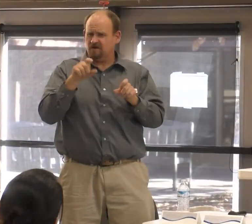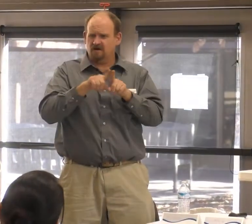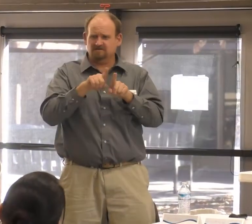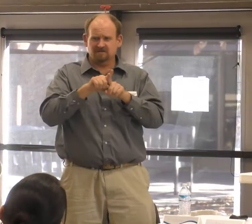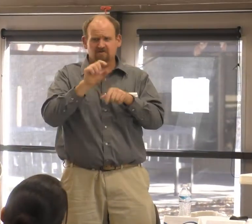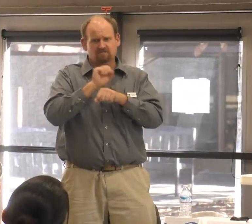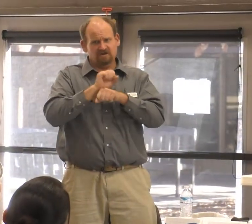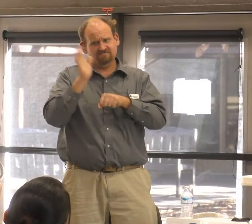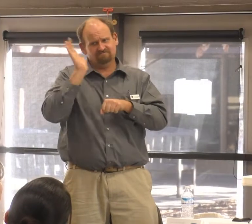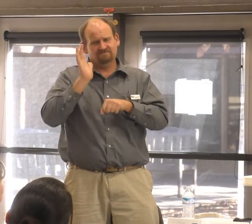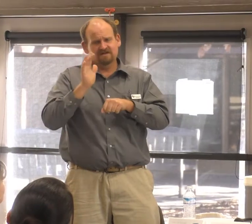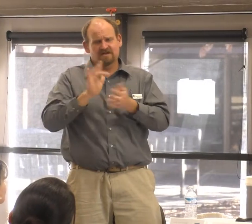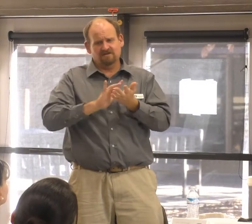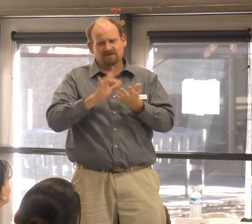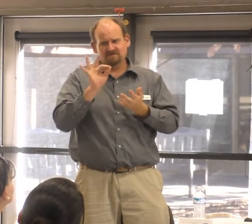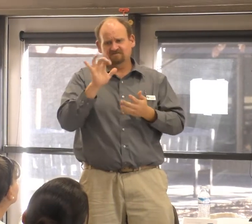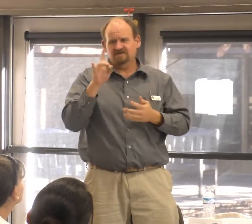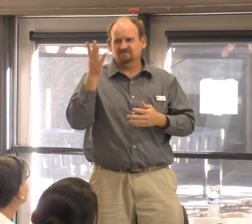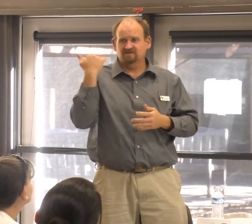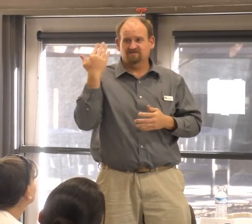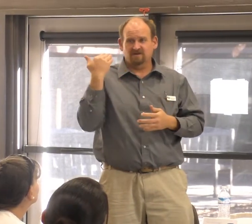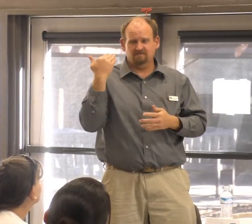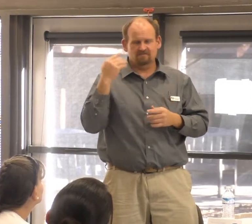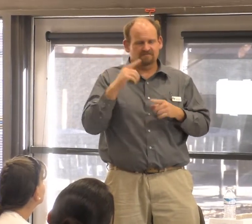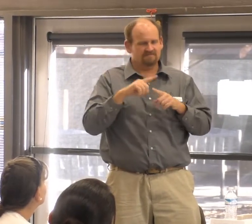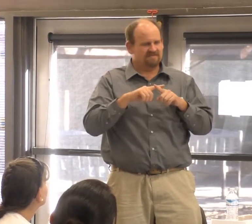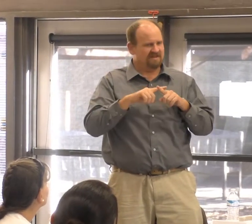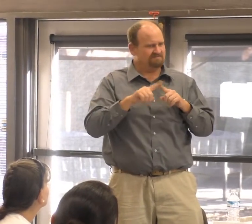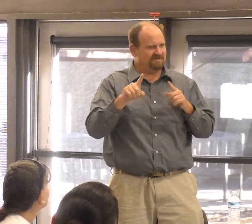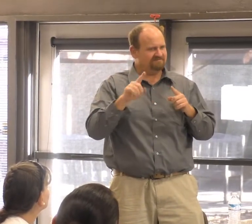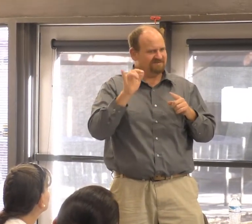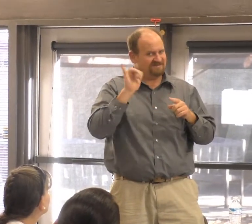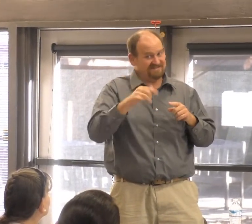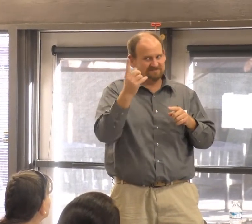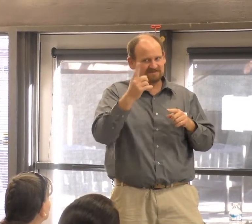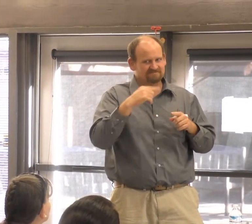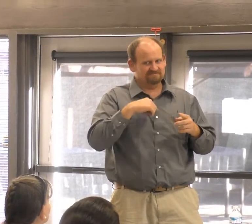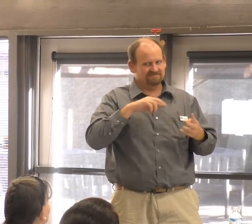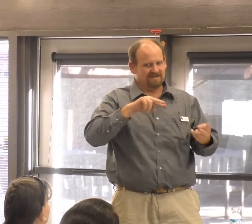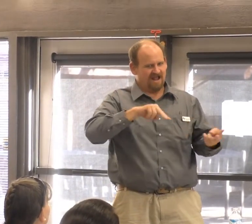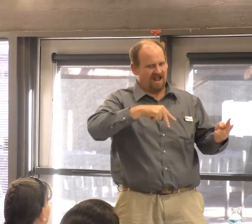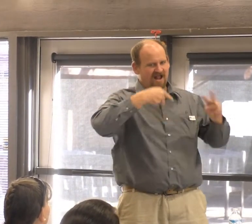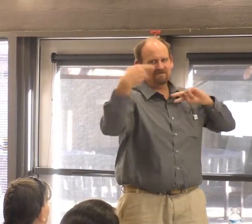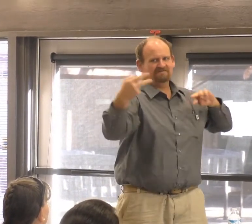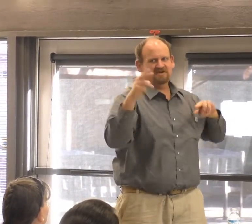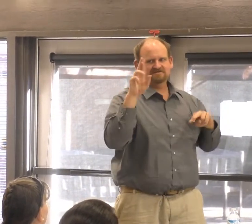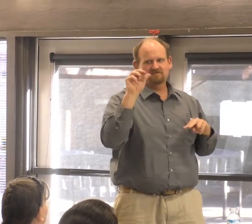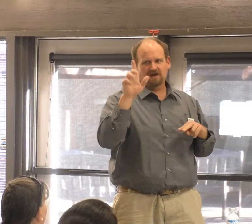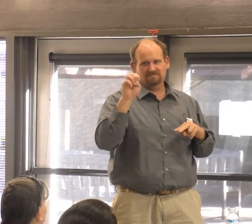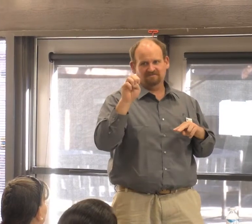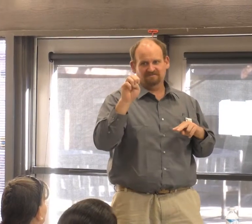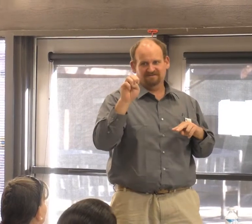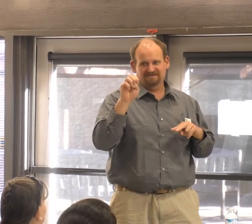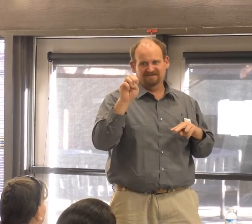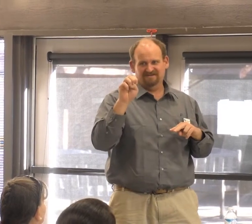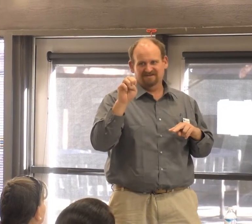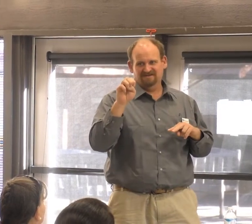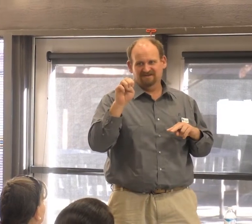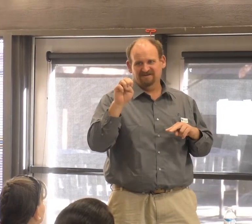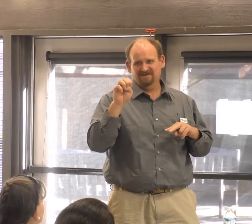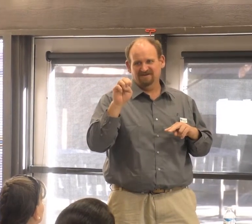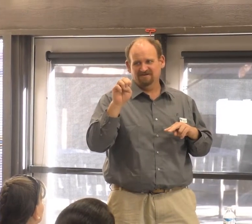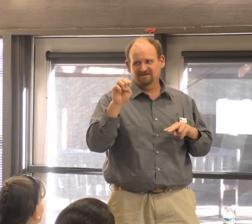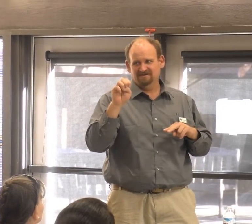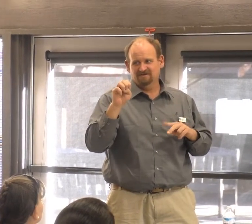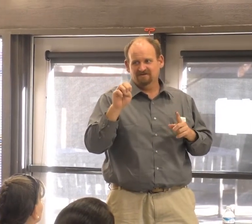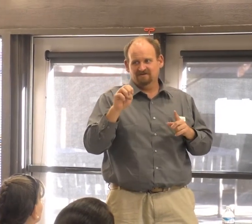But I also want to tell you that, you know, I worked in the medical field in the past. And so I work kind of